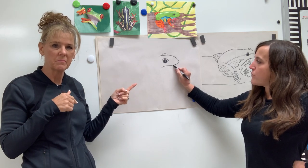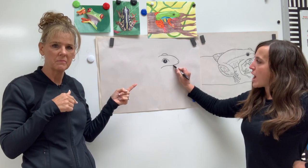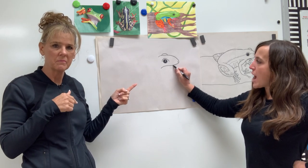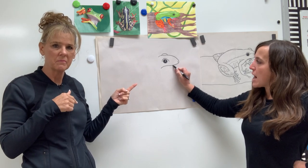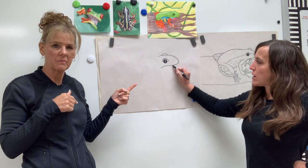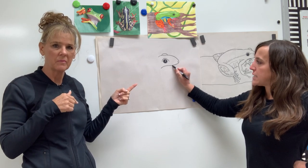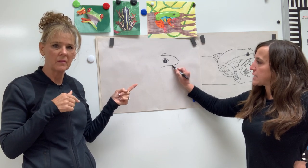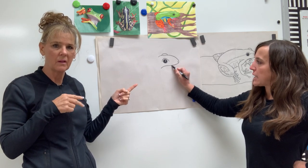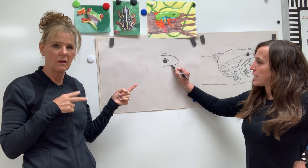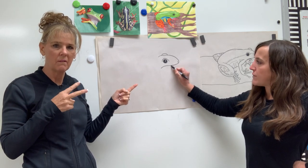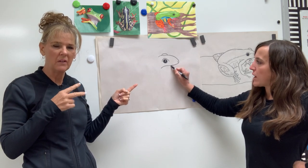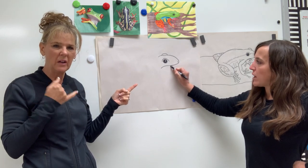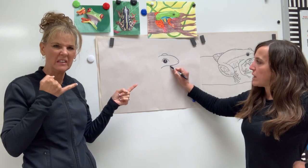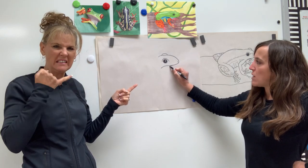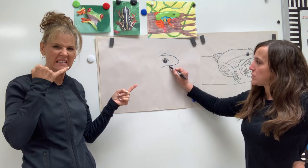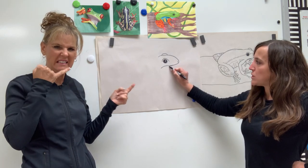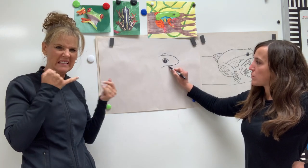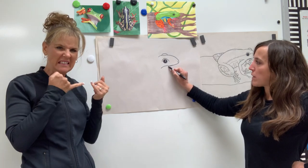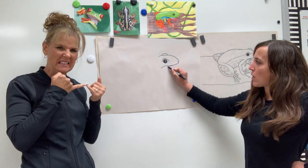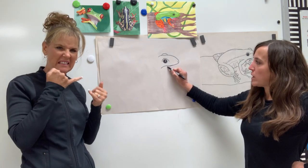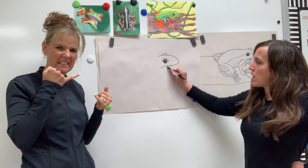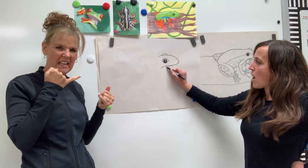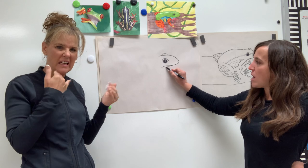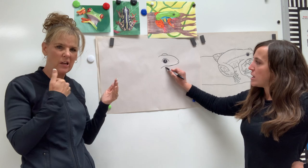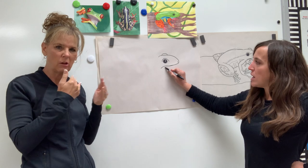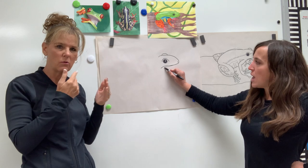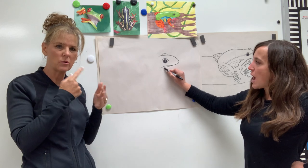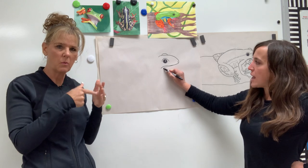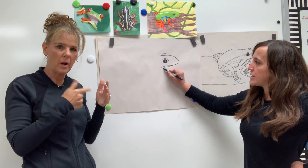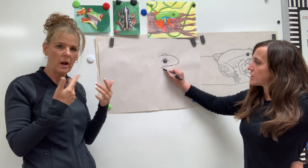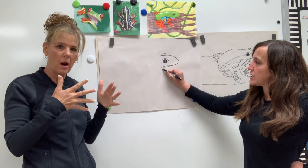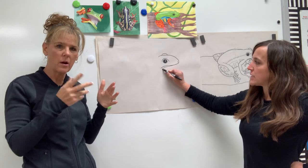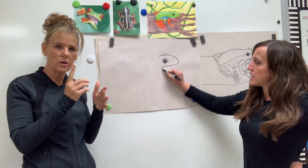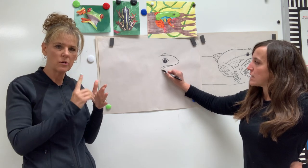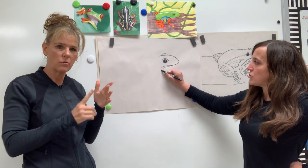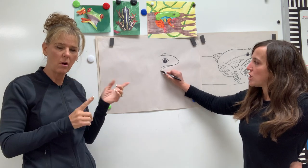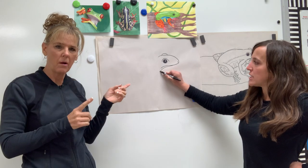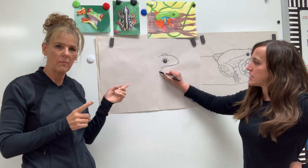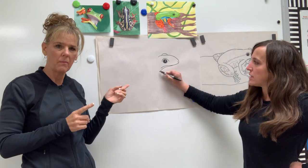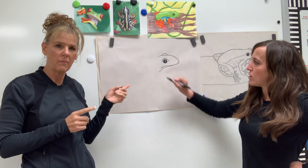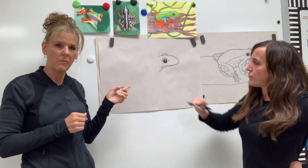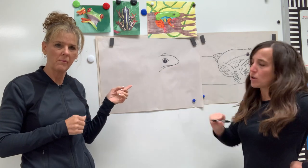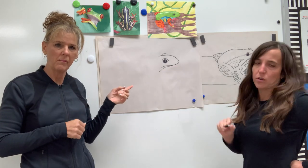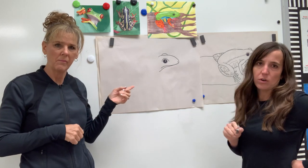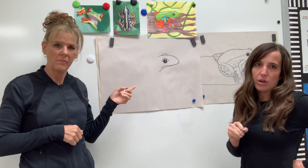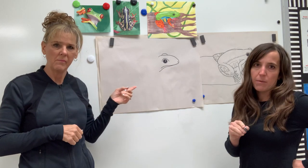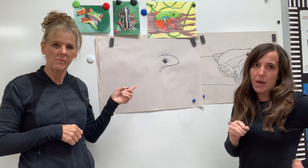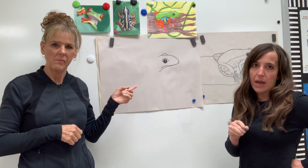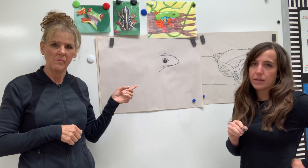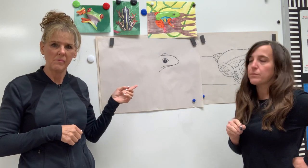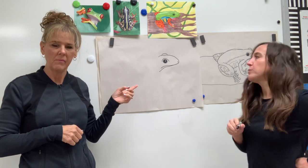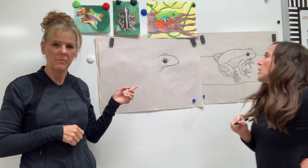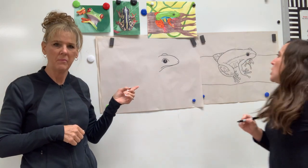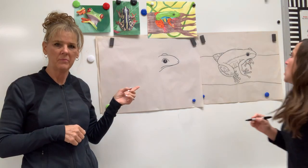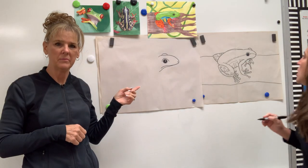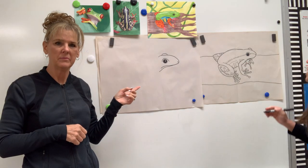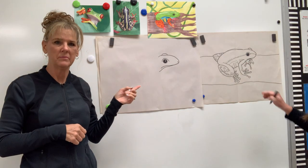go very skinny, very close to what I've already got, and it's gonna slant down just a little further and